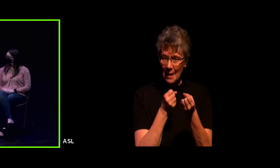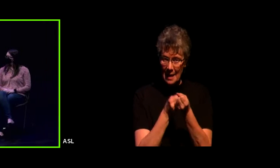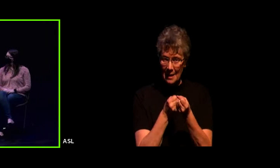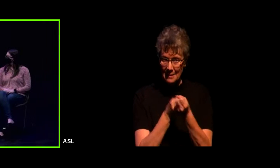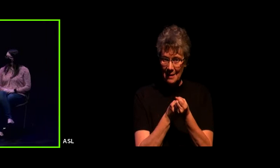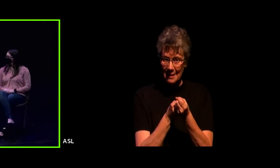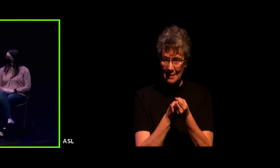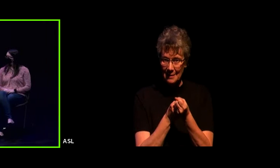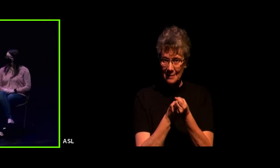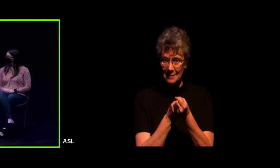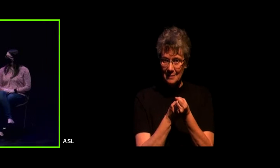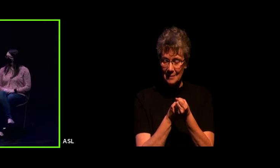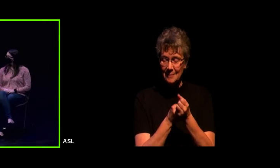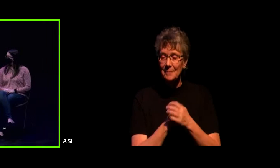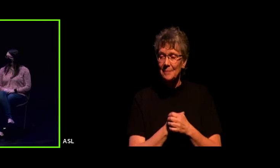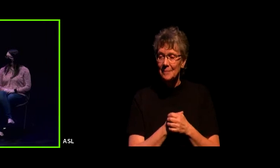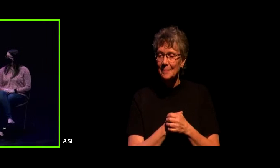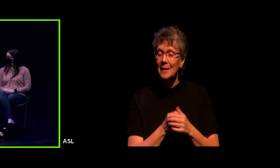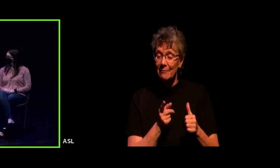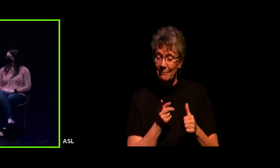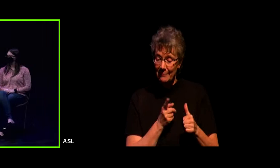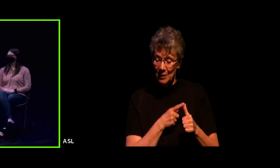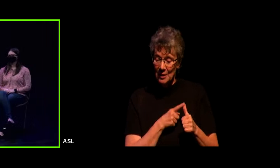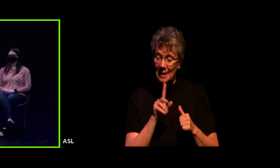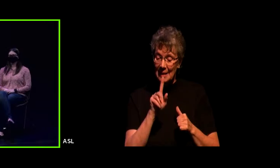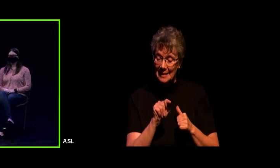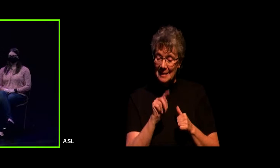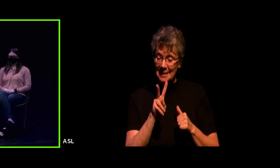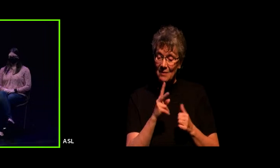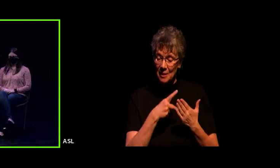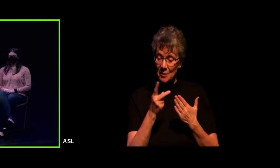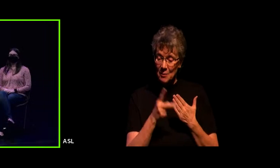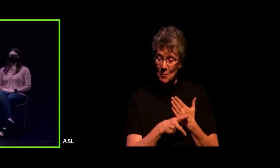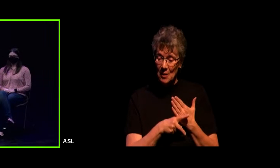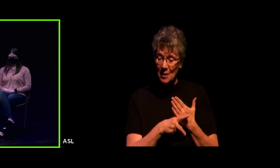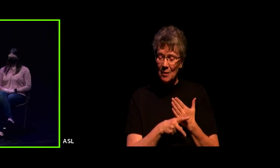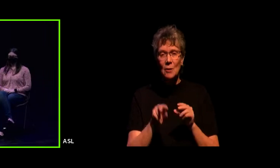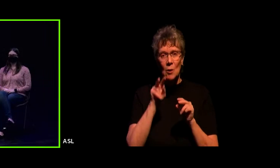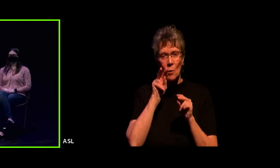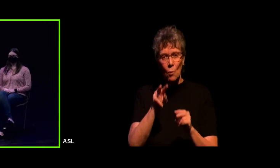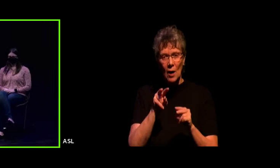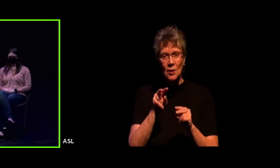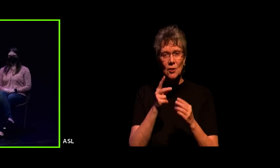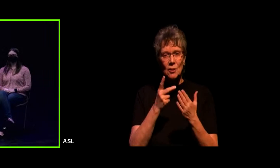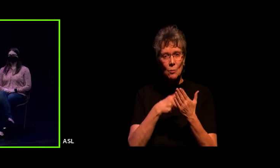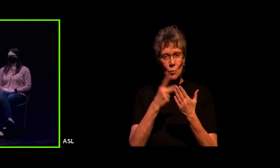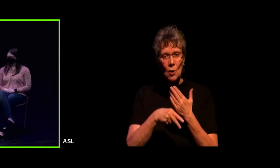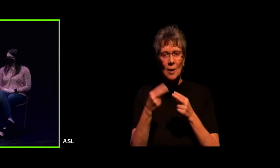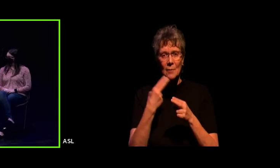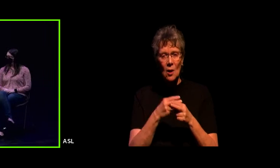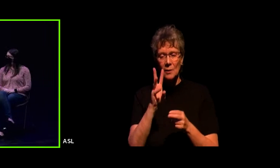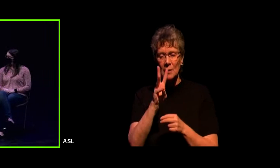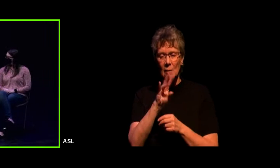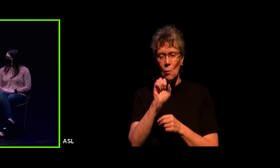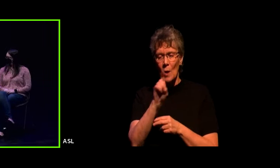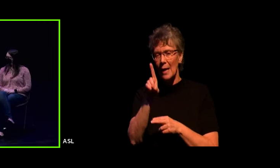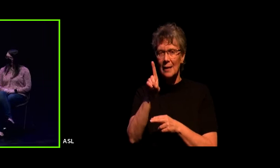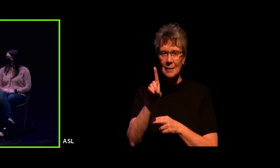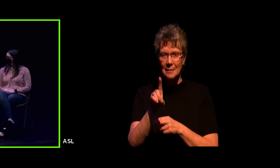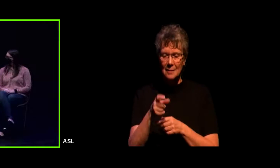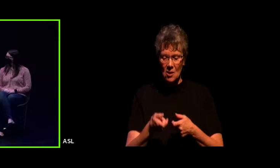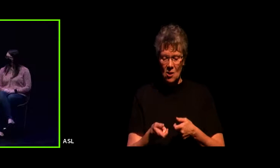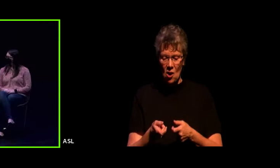So first of all, TV shows. Check out Wild Archaeology. Wild Archaeology is a show